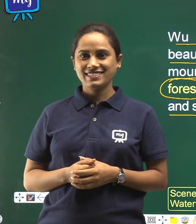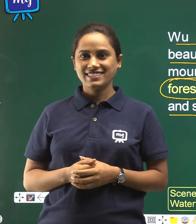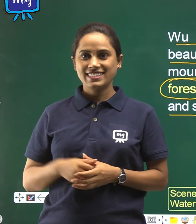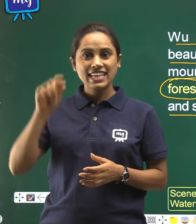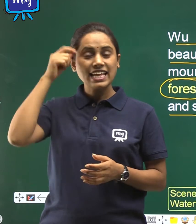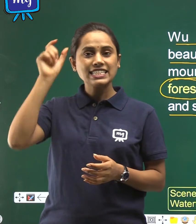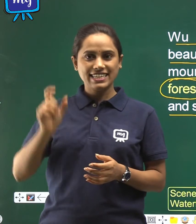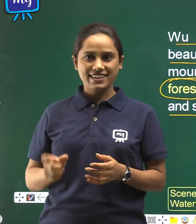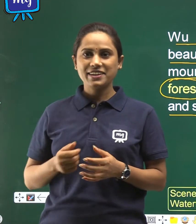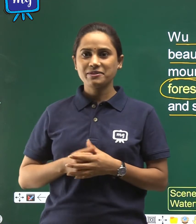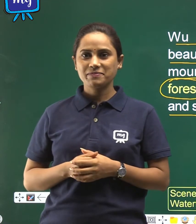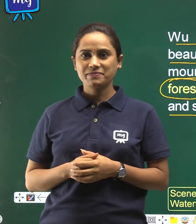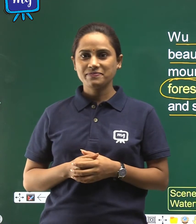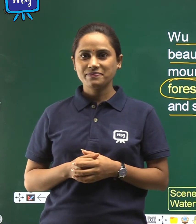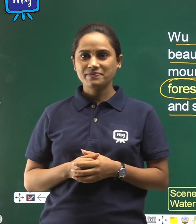Scenery,